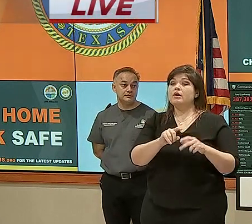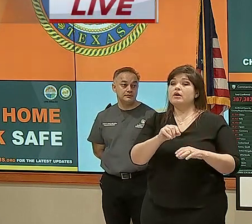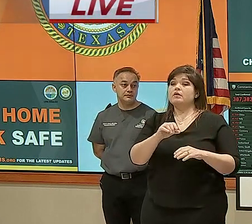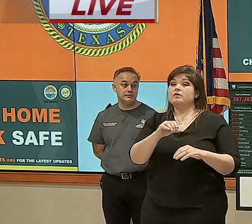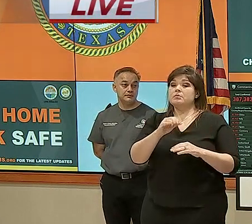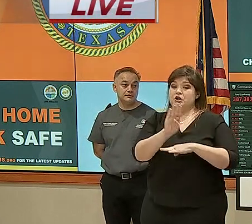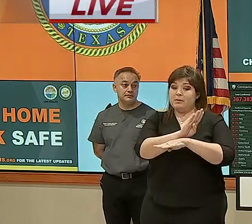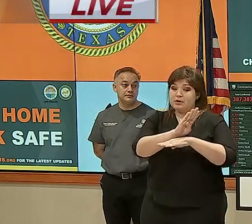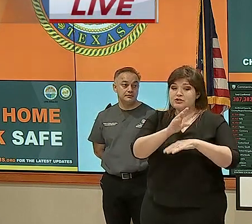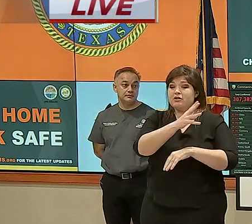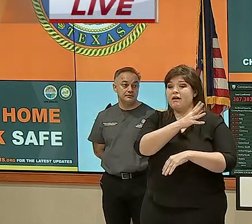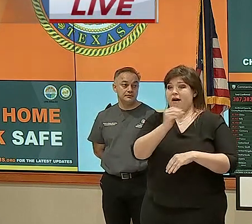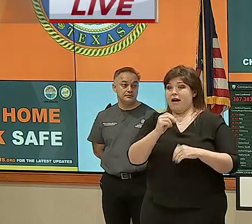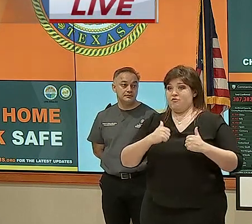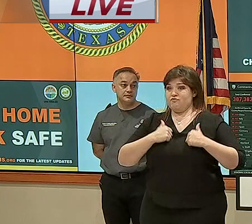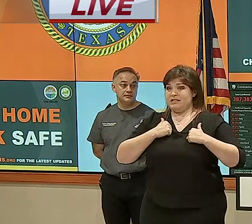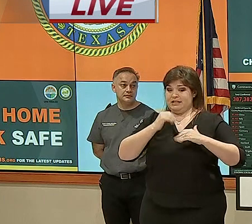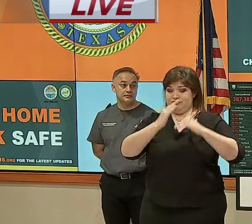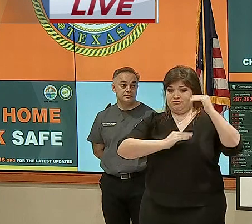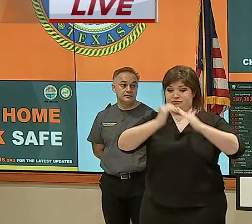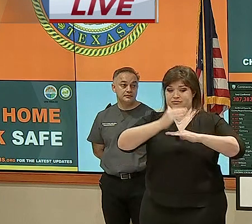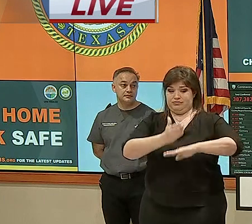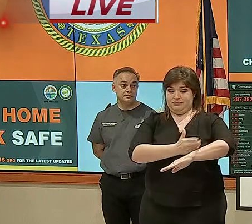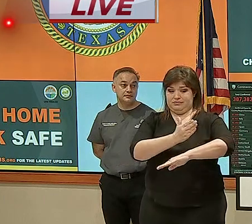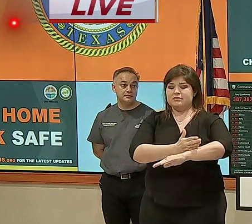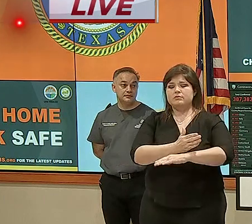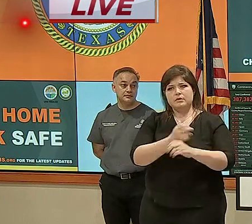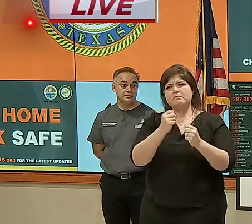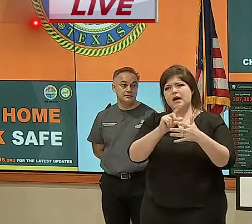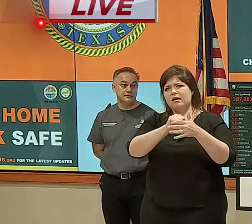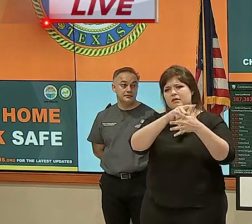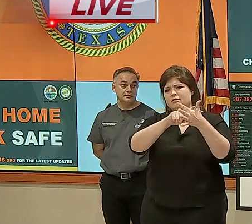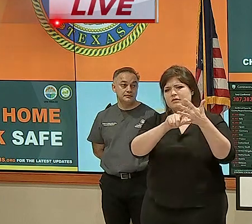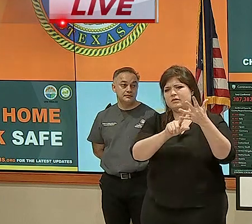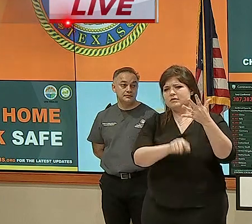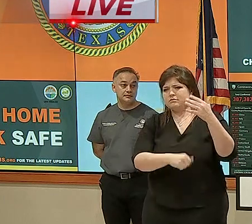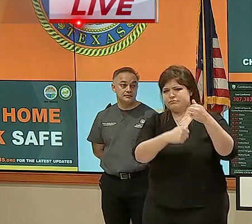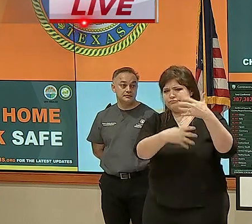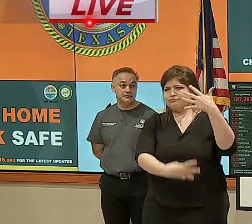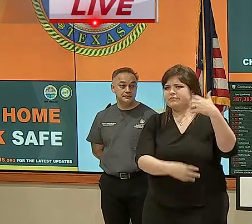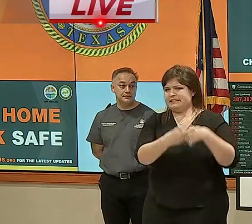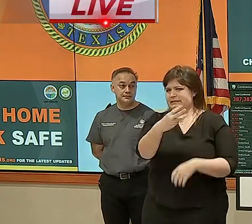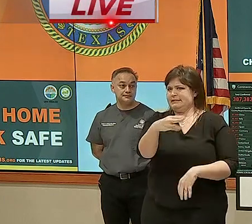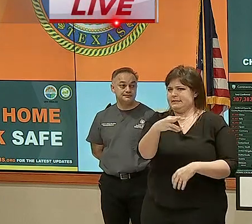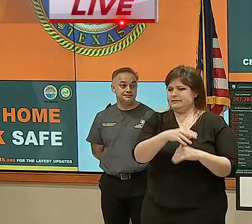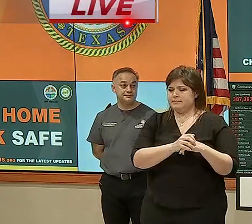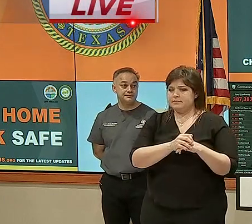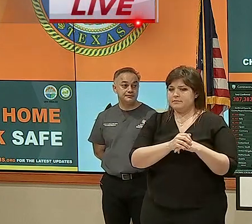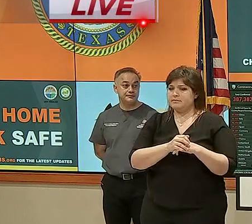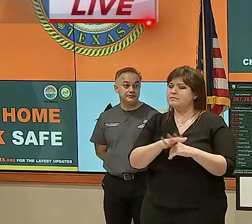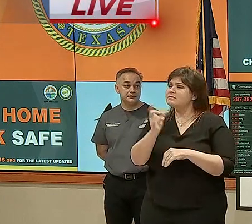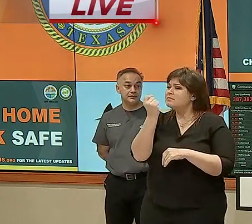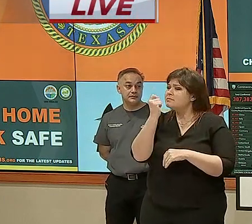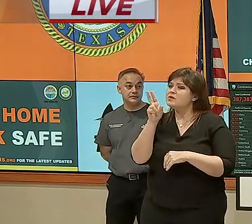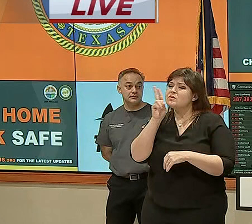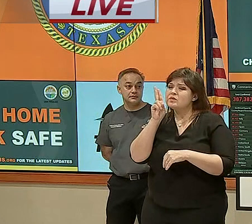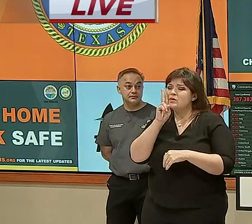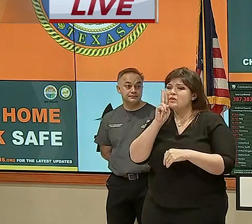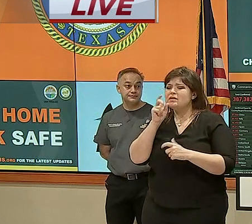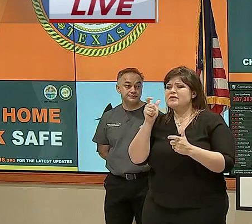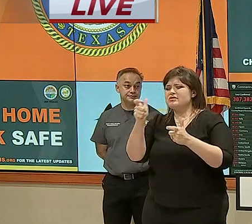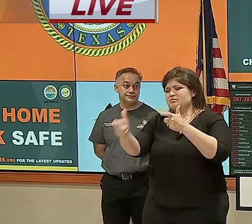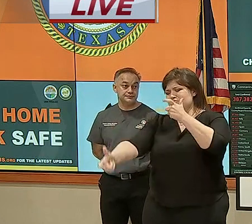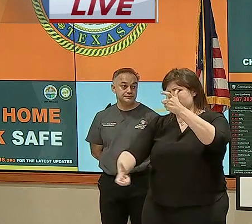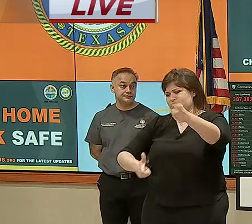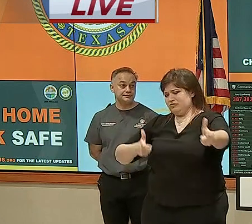and many more. Houston is the energy capital of the world. We have the largest medical center in the